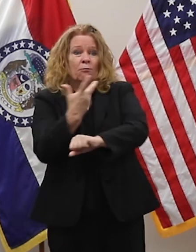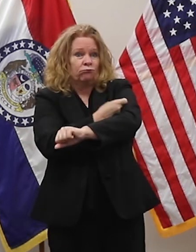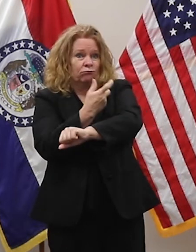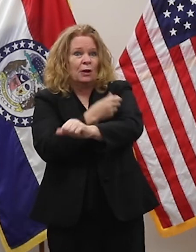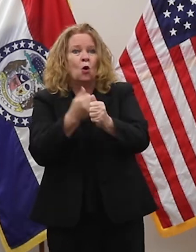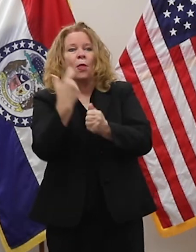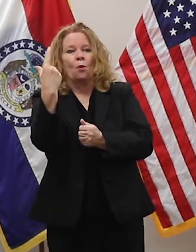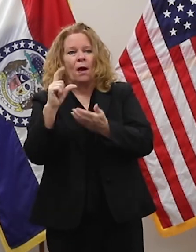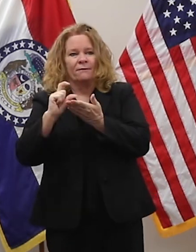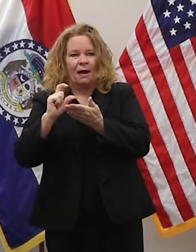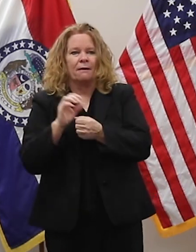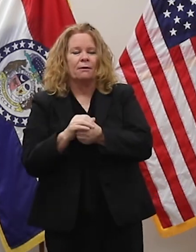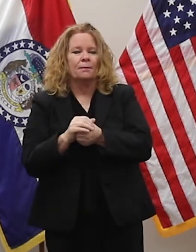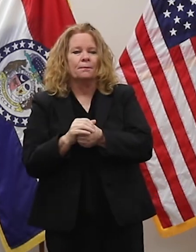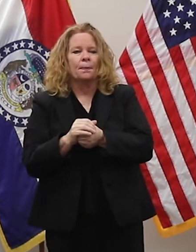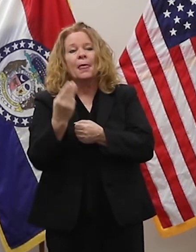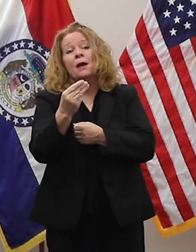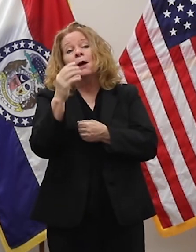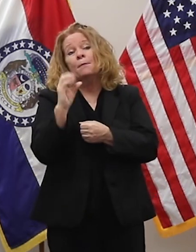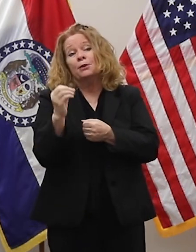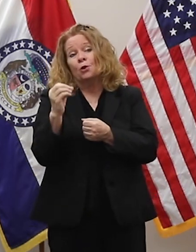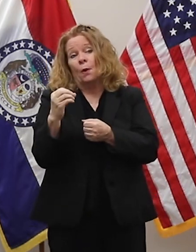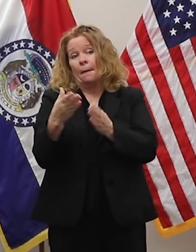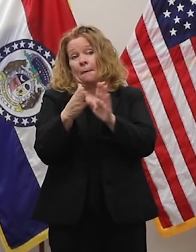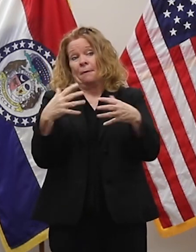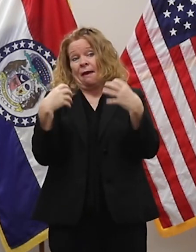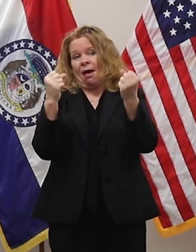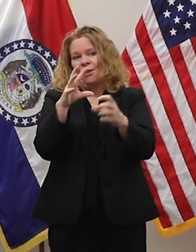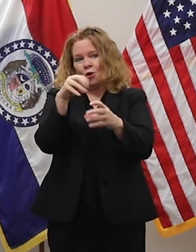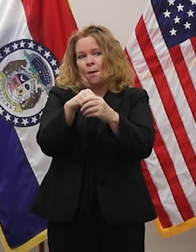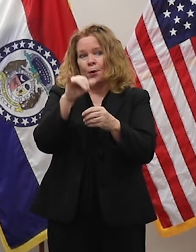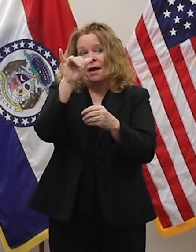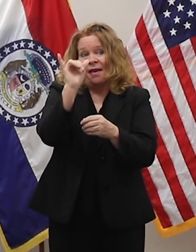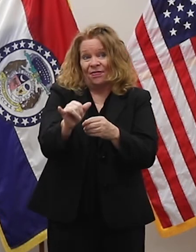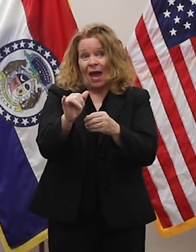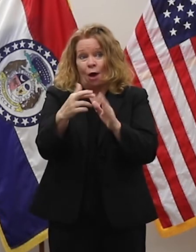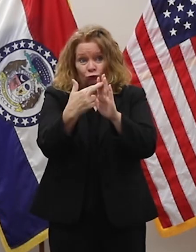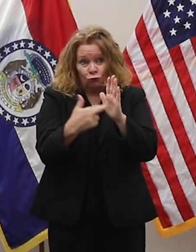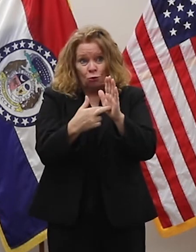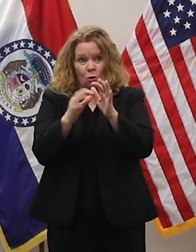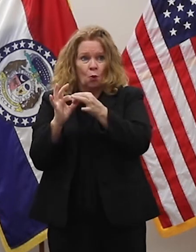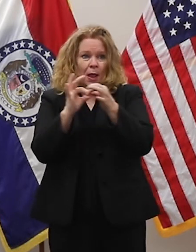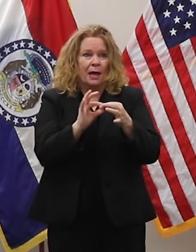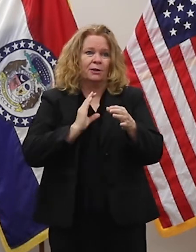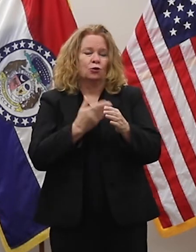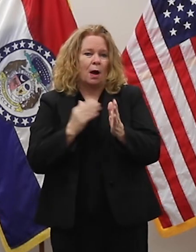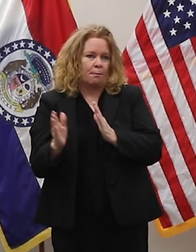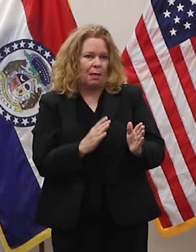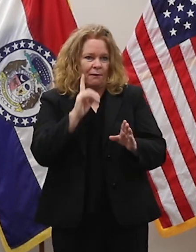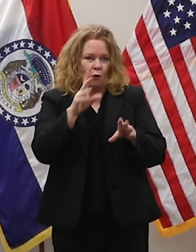vial. And Missouri public health officials are incorporating this guidance into our vaccination